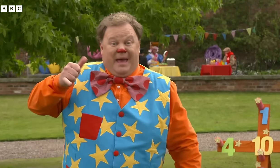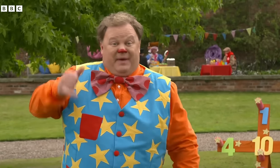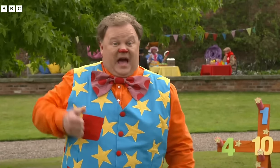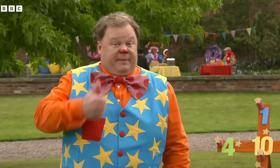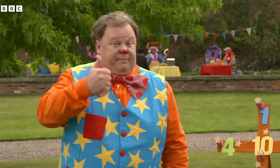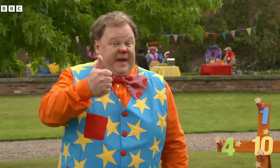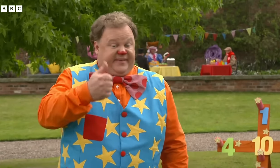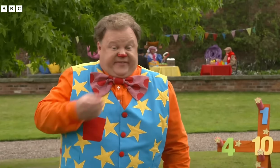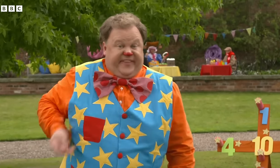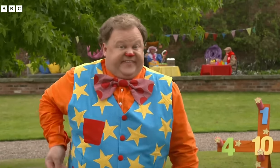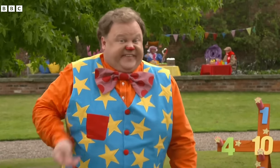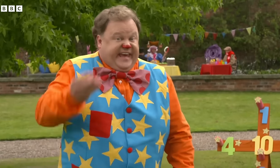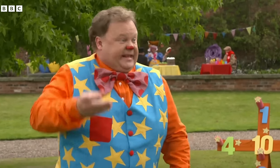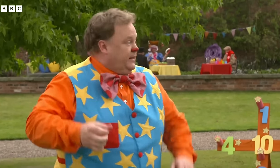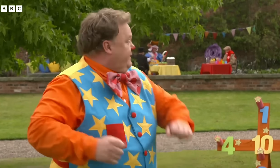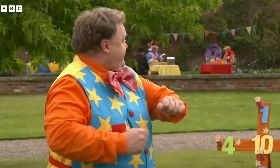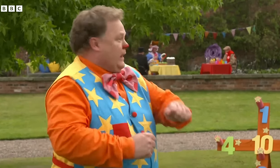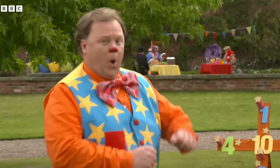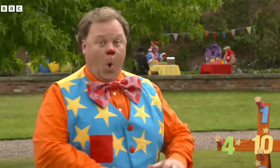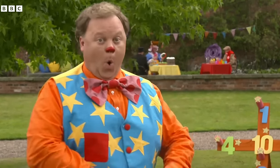Maybe I'll be better at the skittles. Oh.